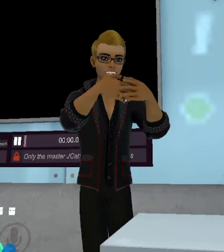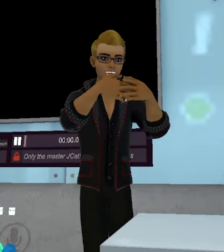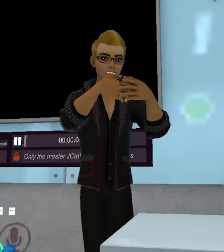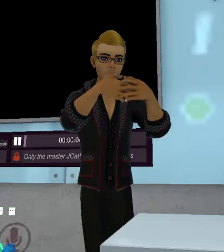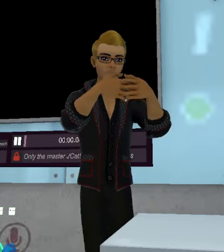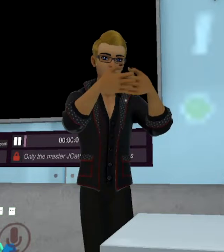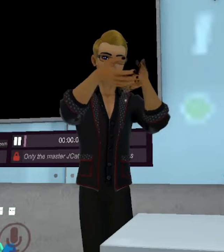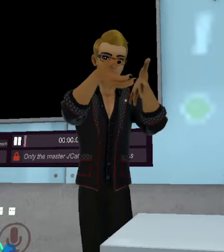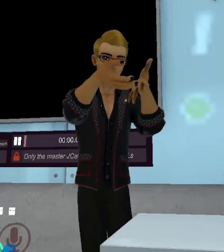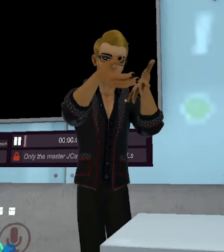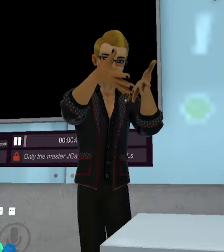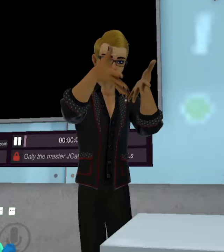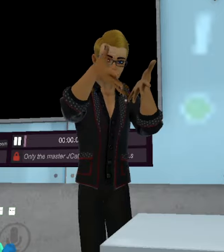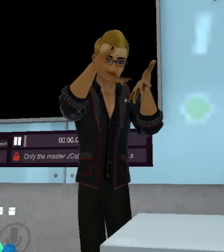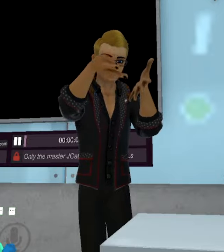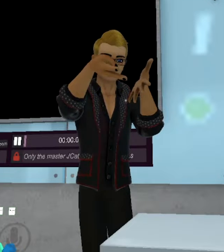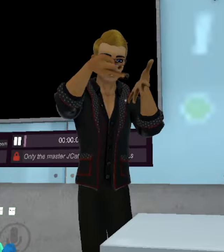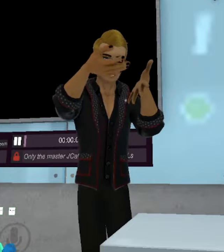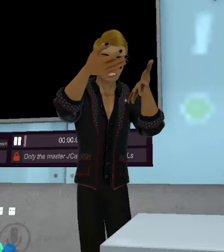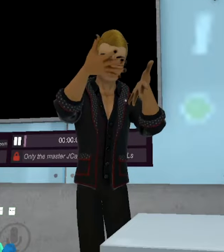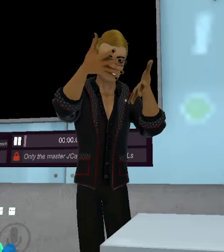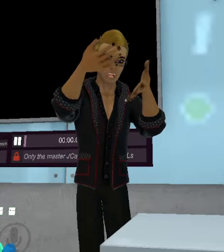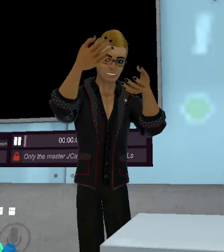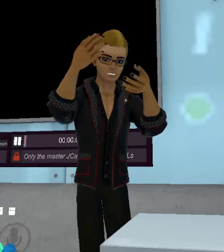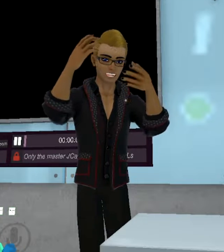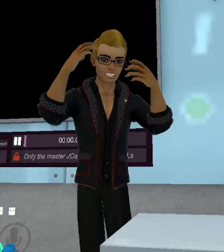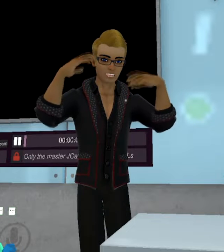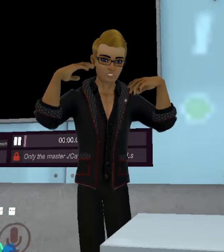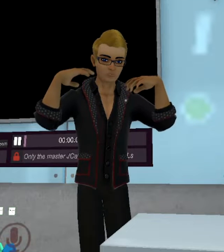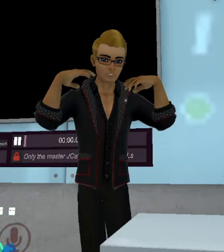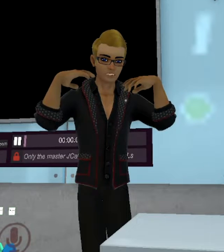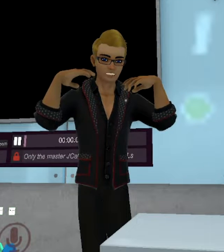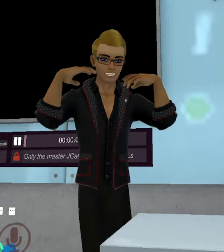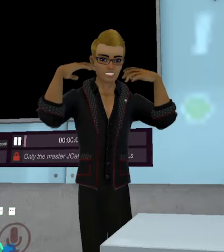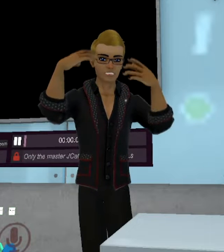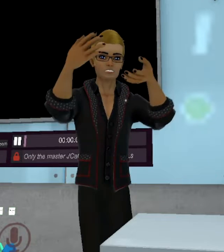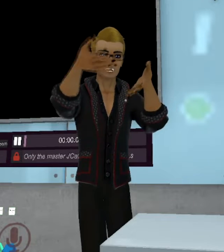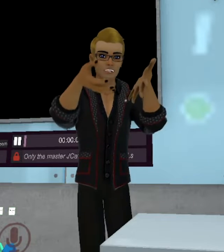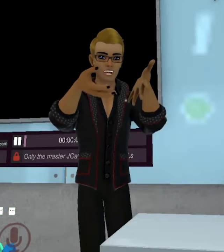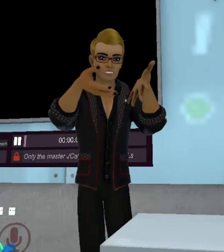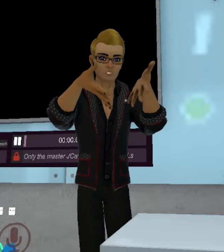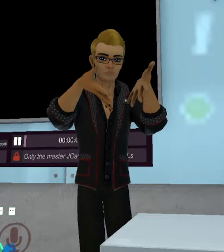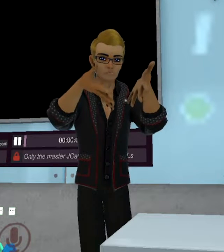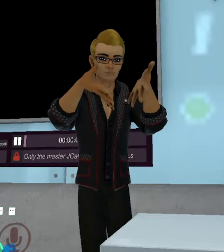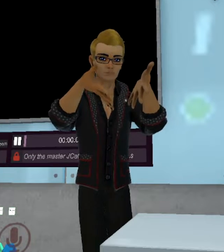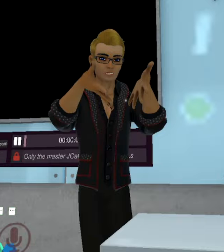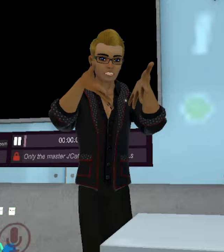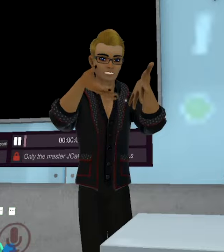a positive, that can be a positive thing and has made him very active during